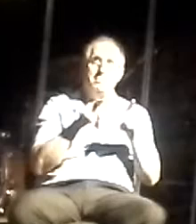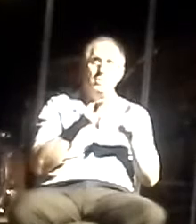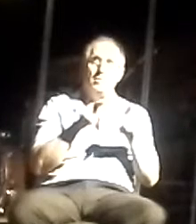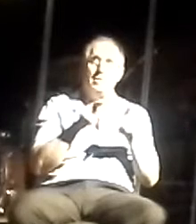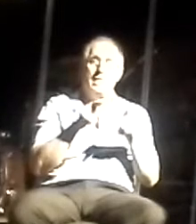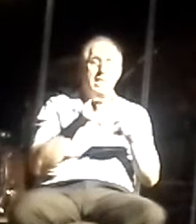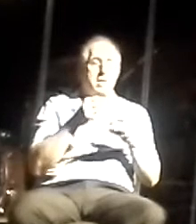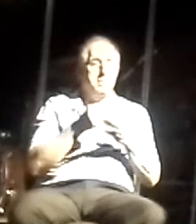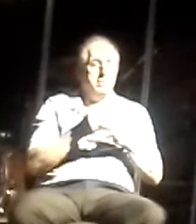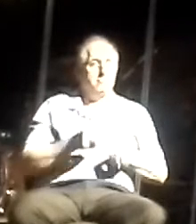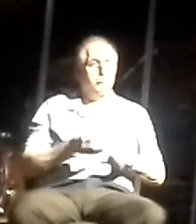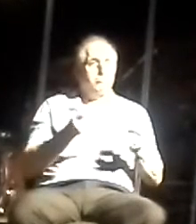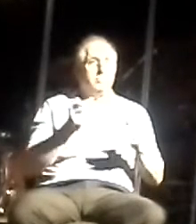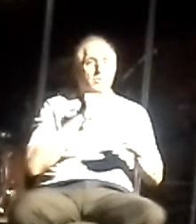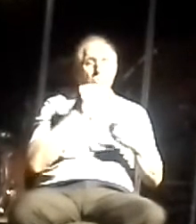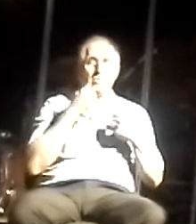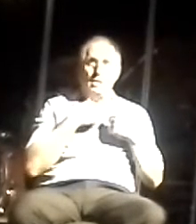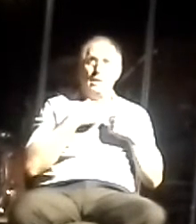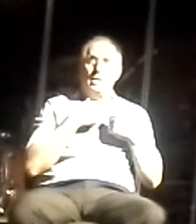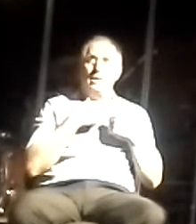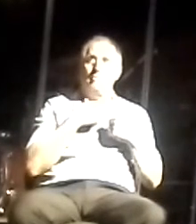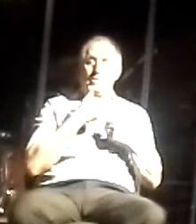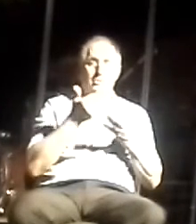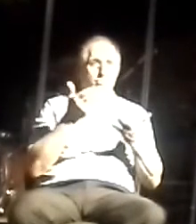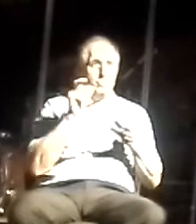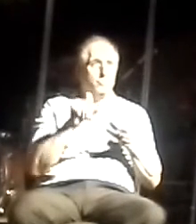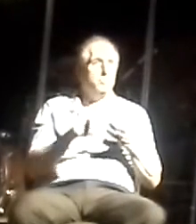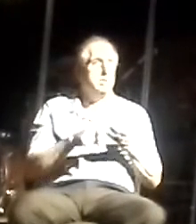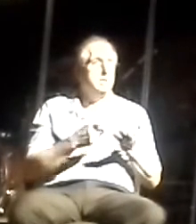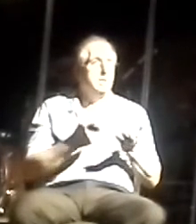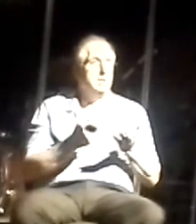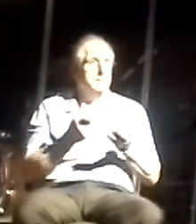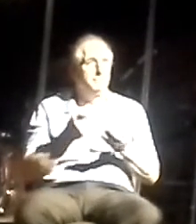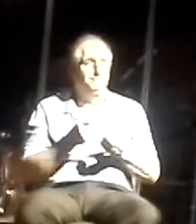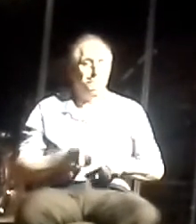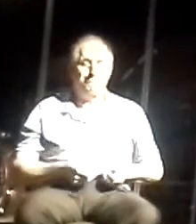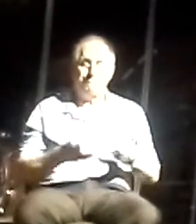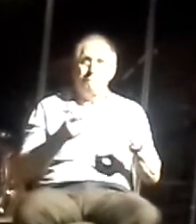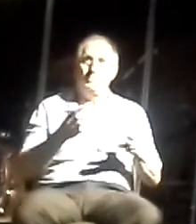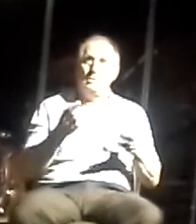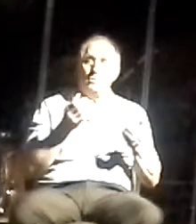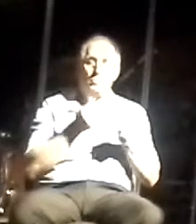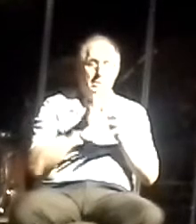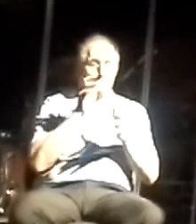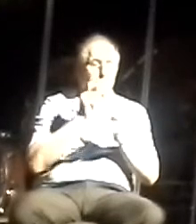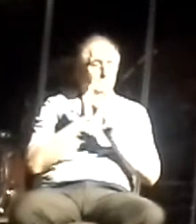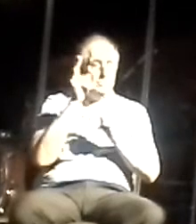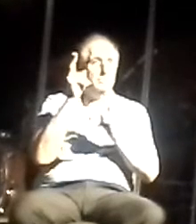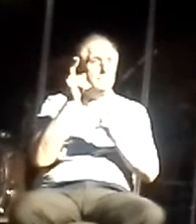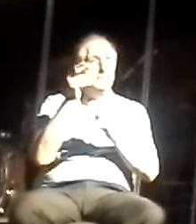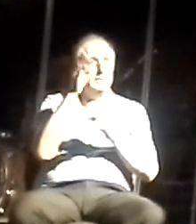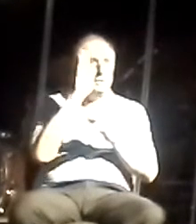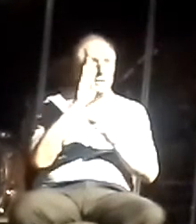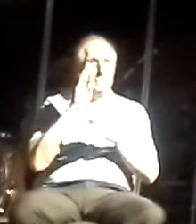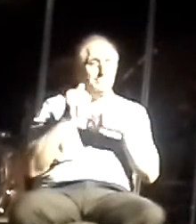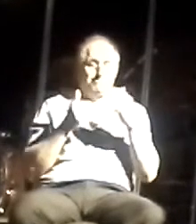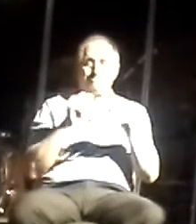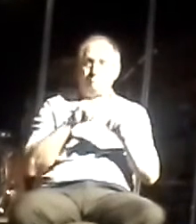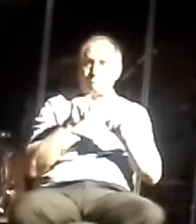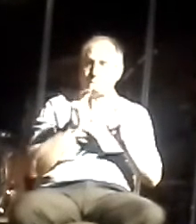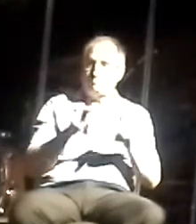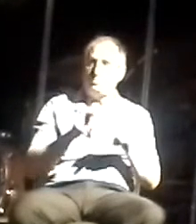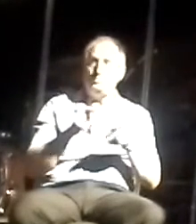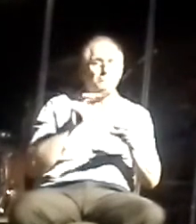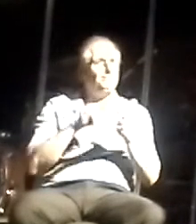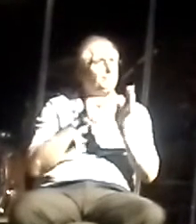continue to spend money you don't have on things you don't need, continue to spend all that you get without honoring God and tithing and being generous to others,